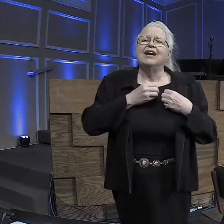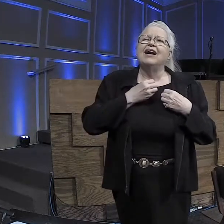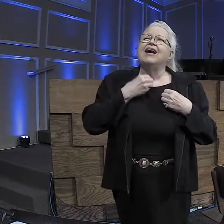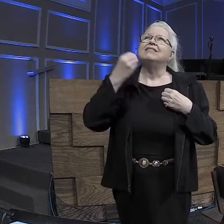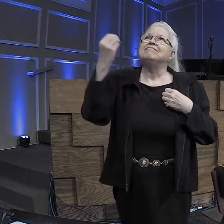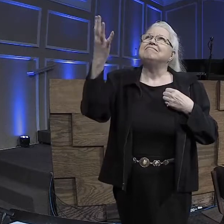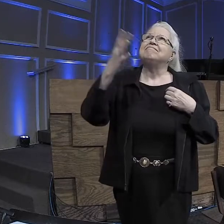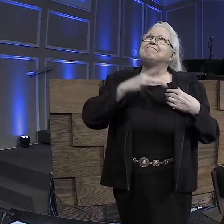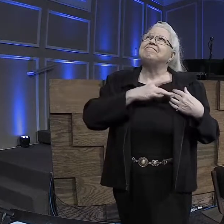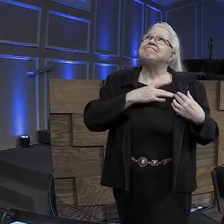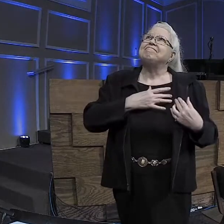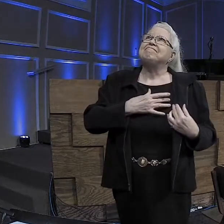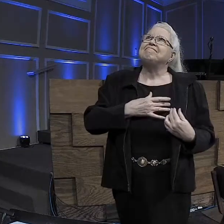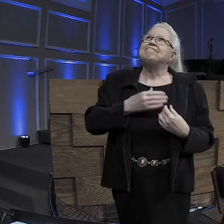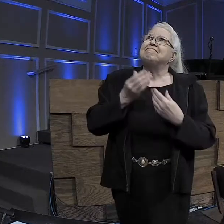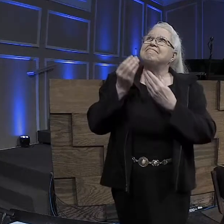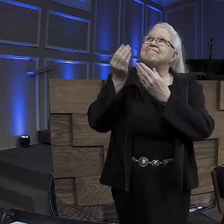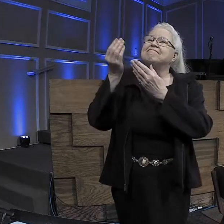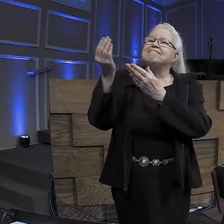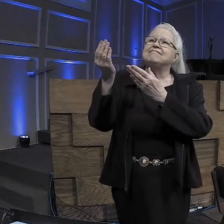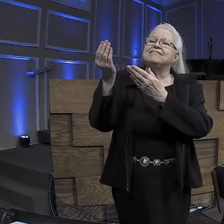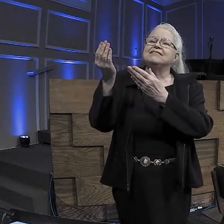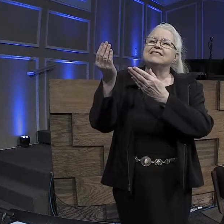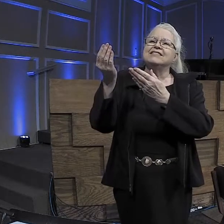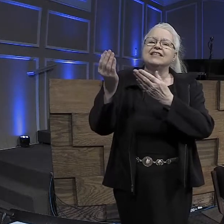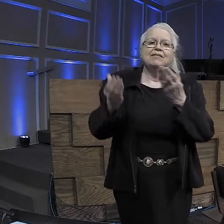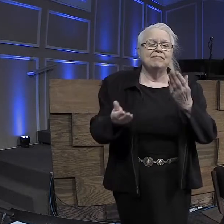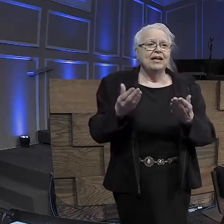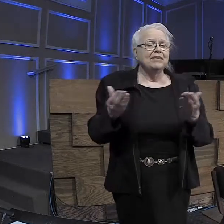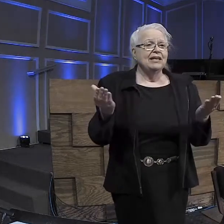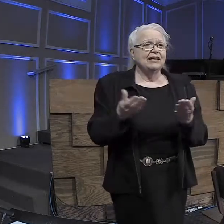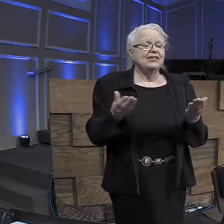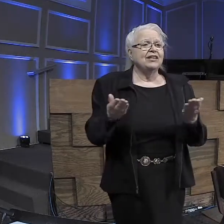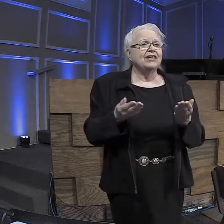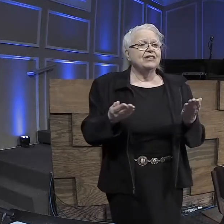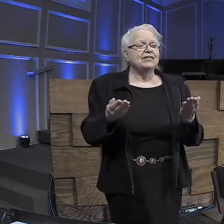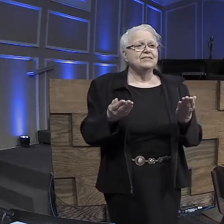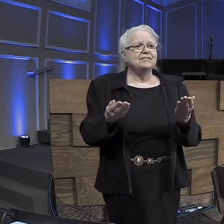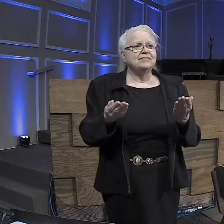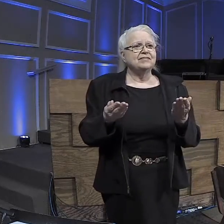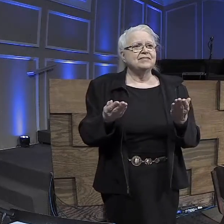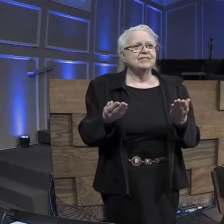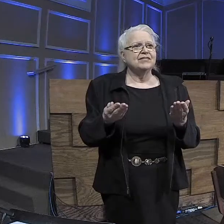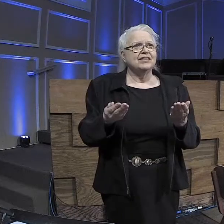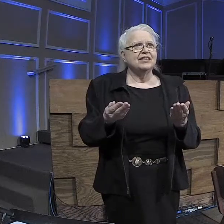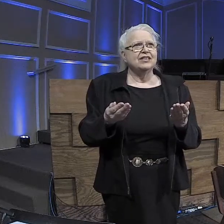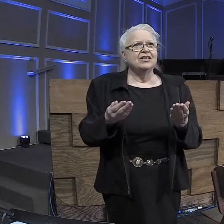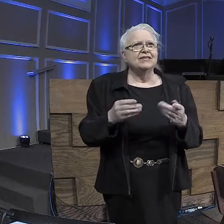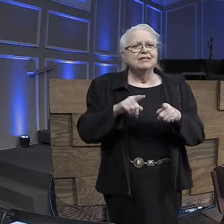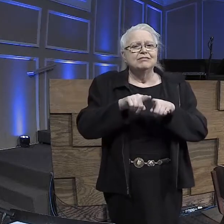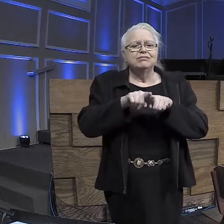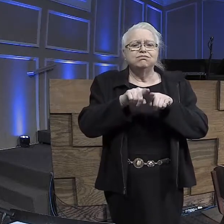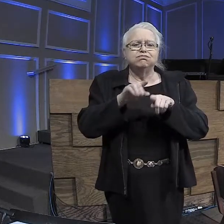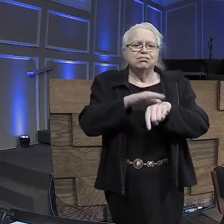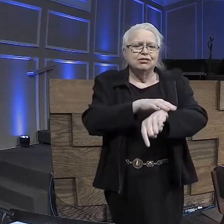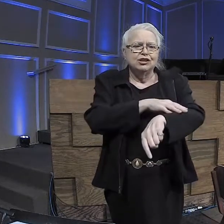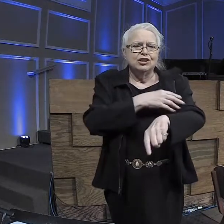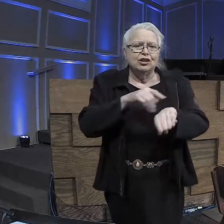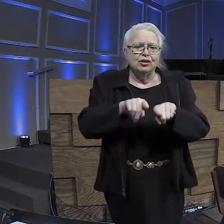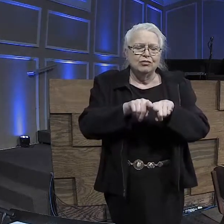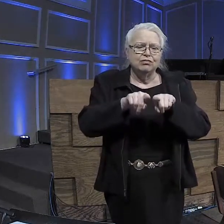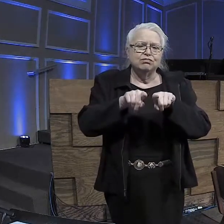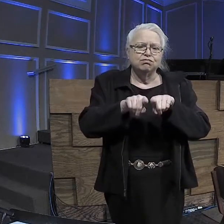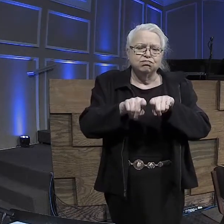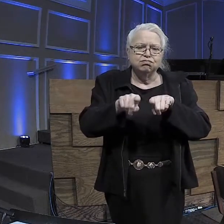you. You may be here and you've been on a slow drift away from the fellowship that you once had